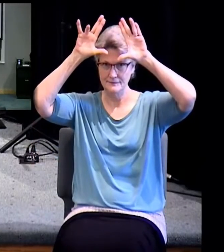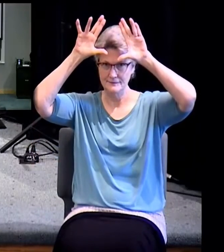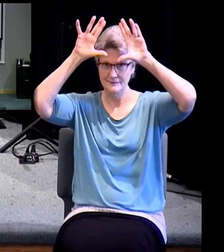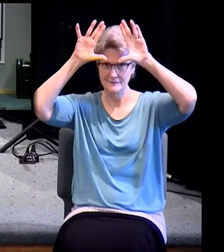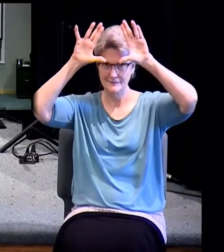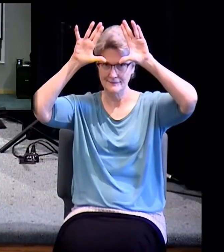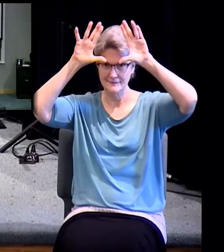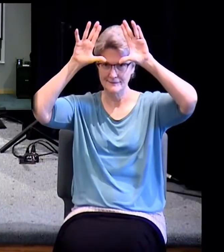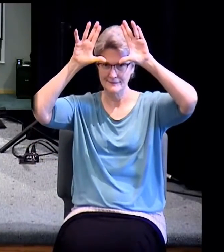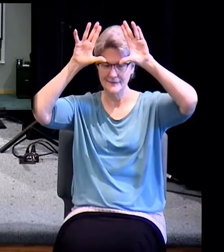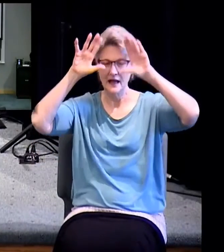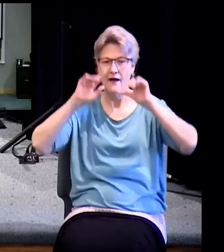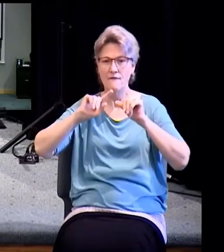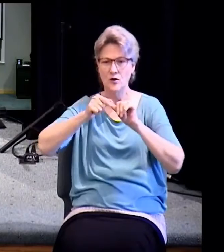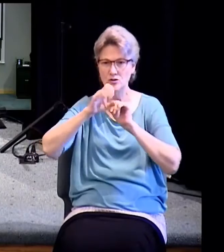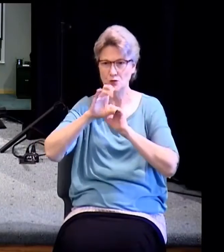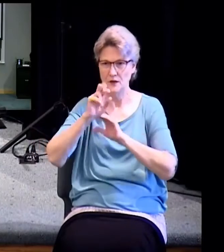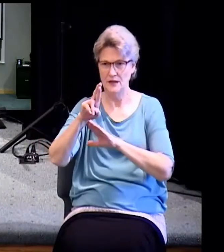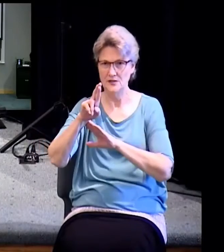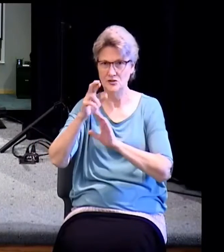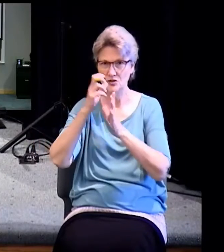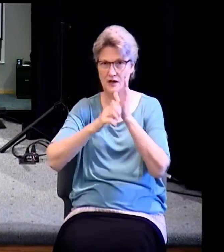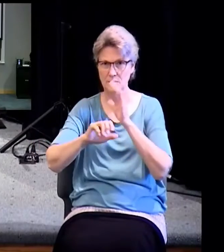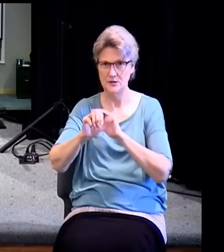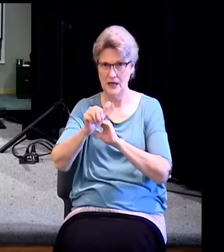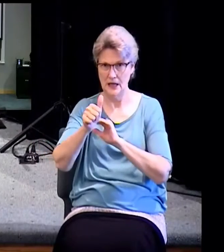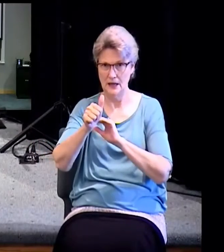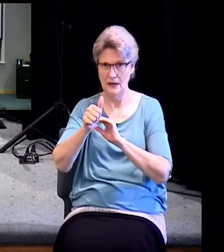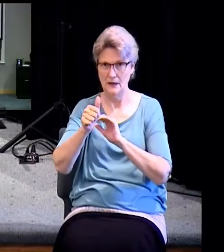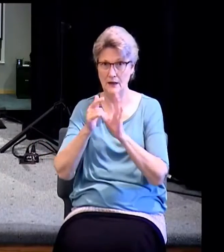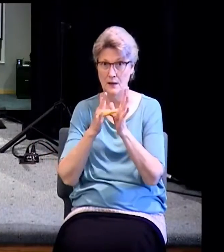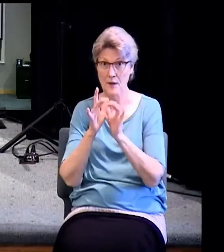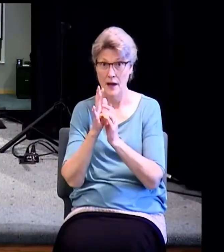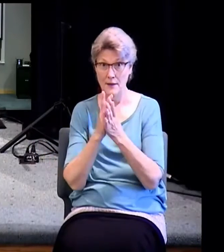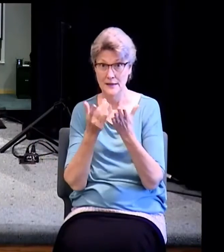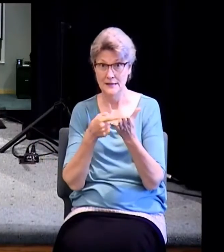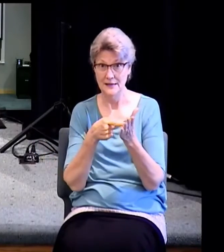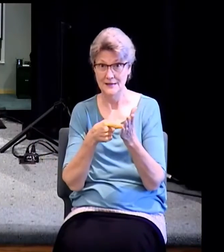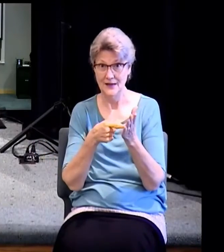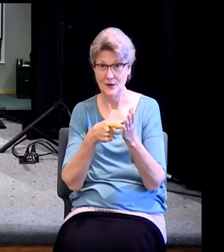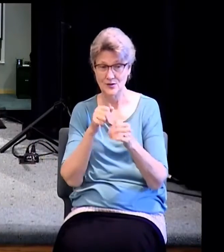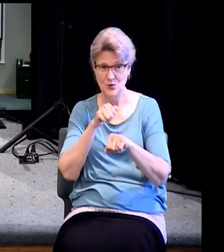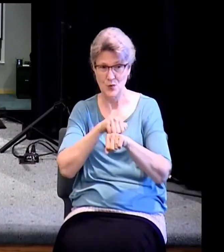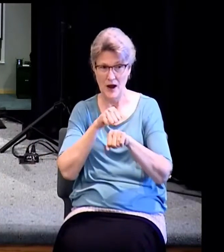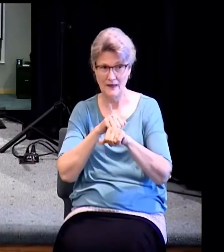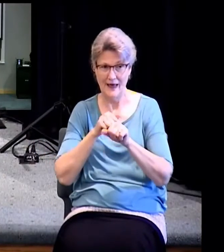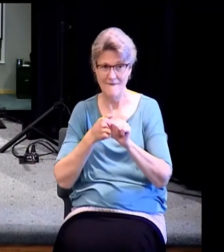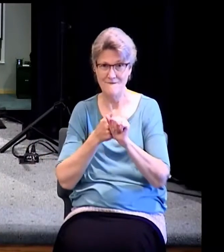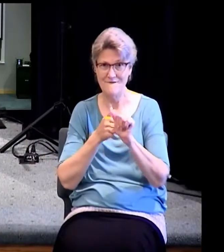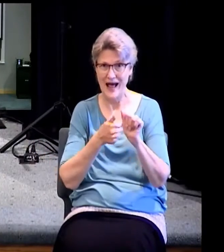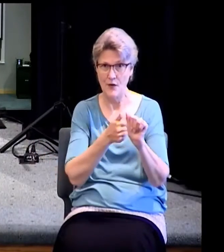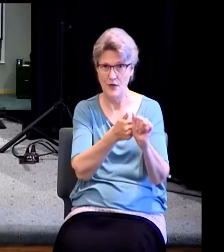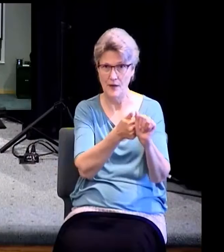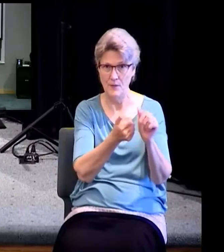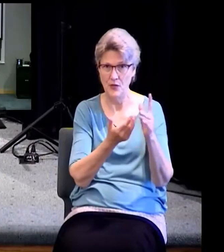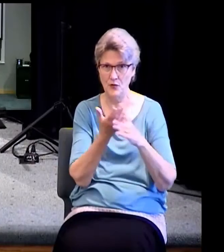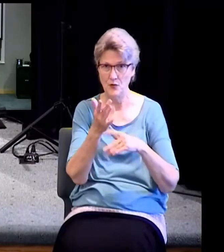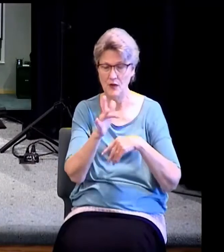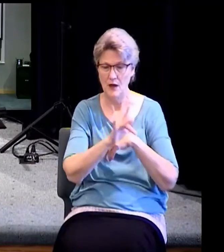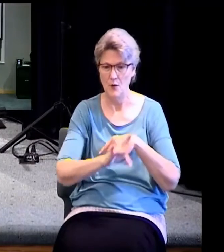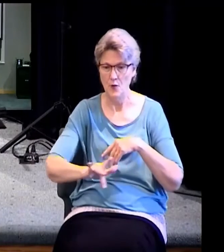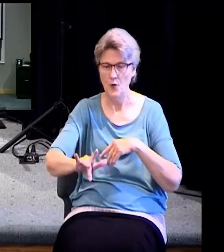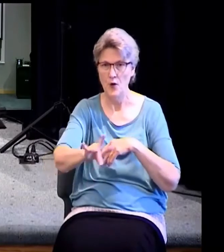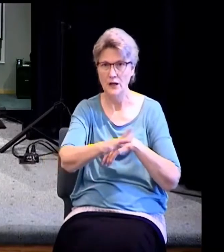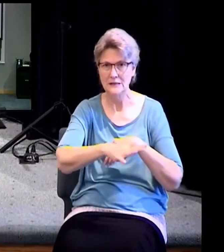In 1 Corinthians chapter 10, the Bible says there was a rock that followed them through the wilderness, and that rock